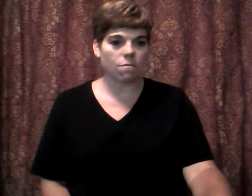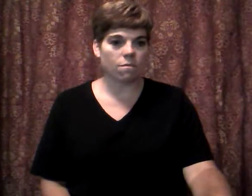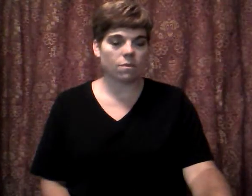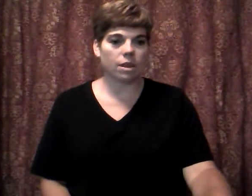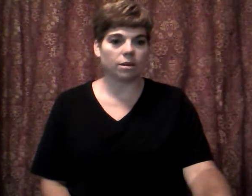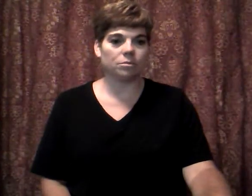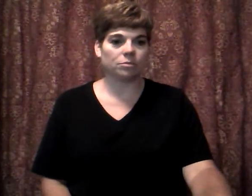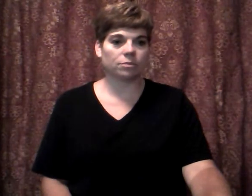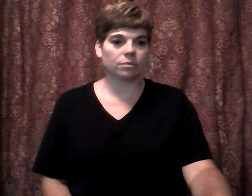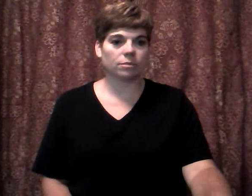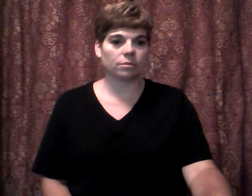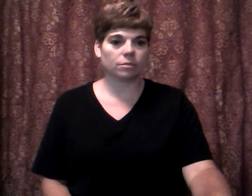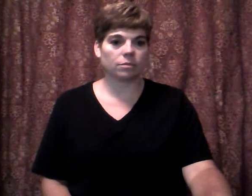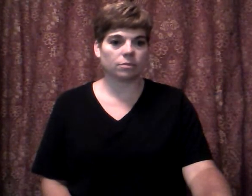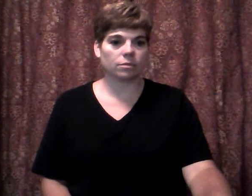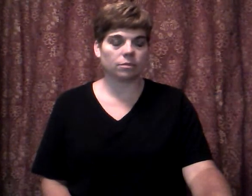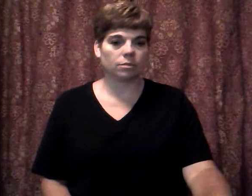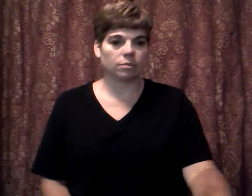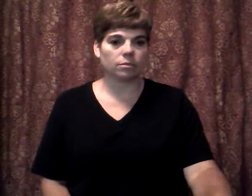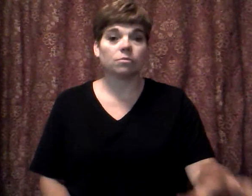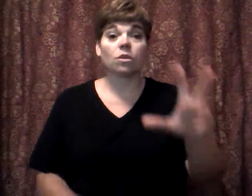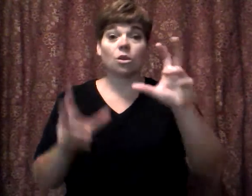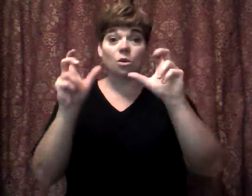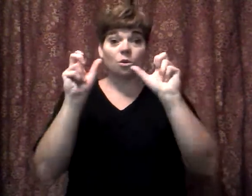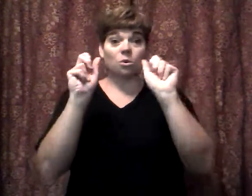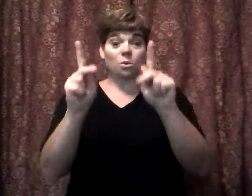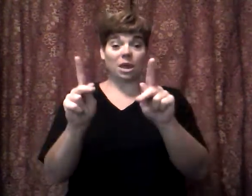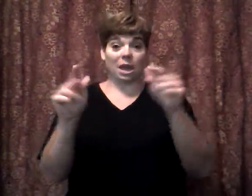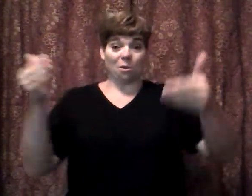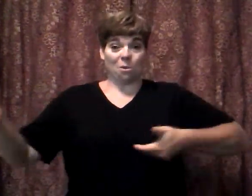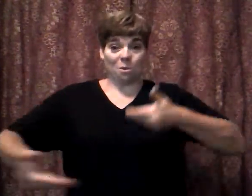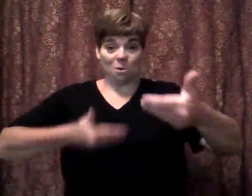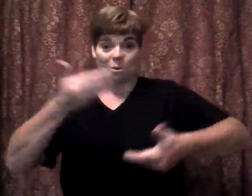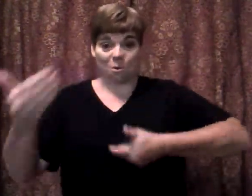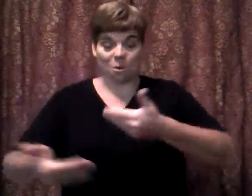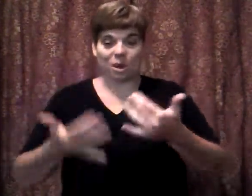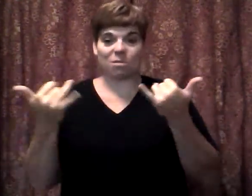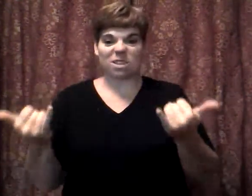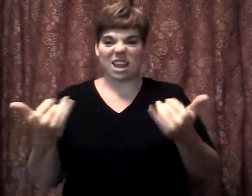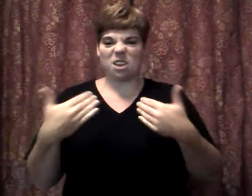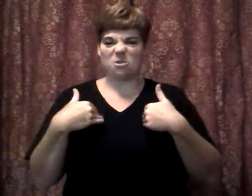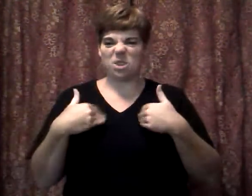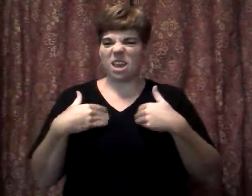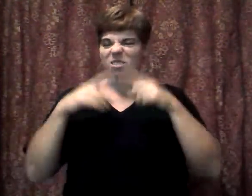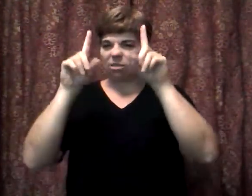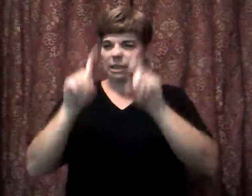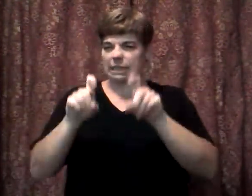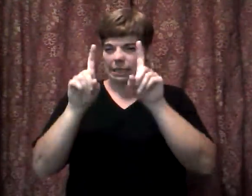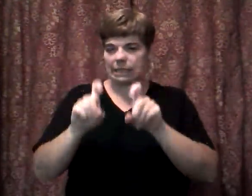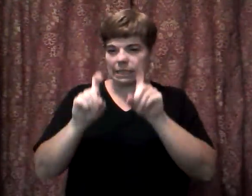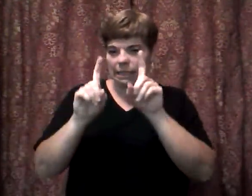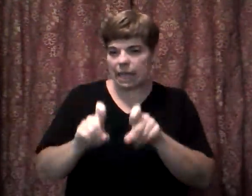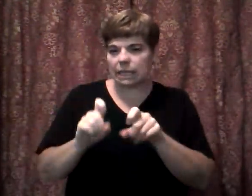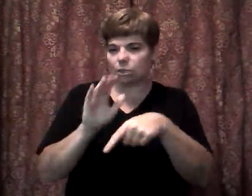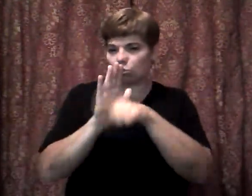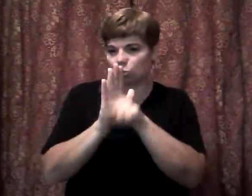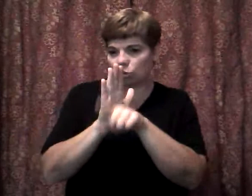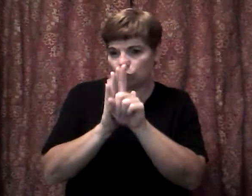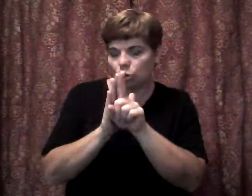Okay, welcome fourth graders to the weathering video test review. Okay, we're going to be talking about a lot of